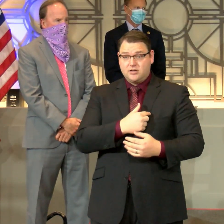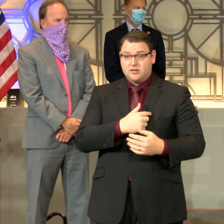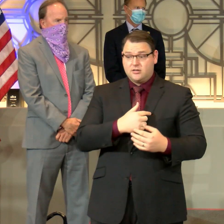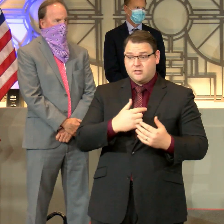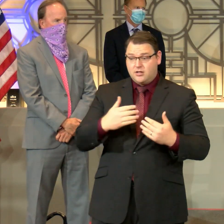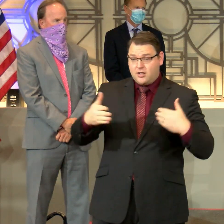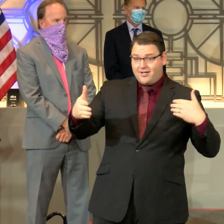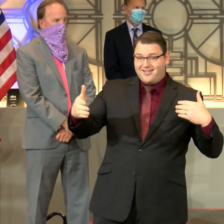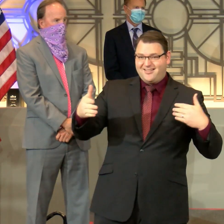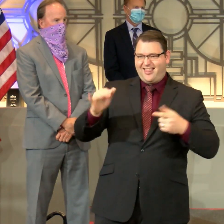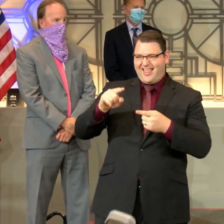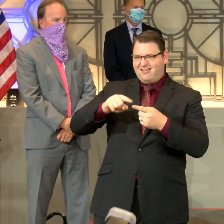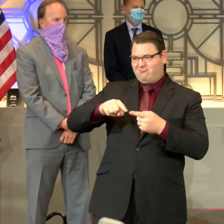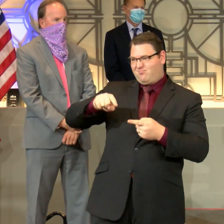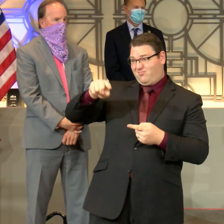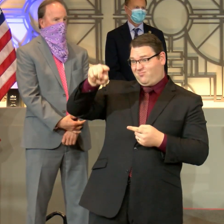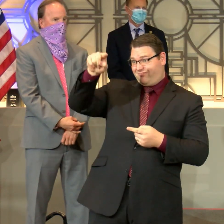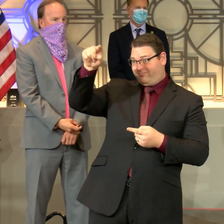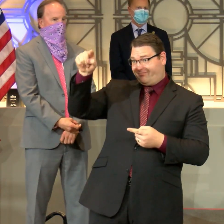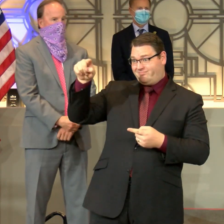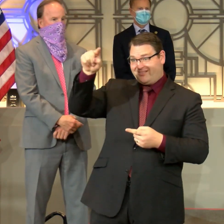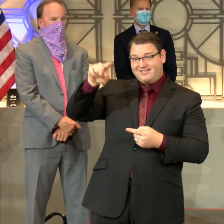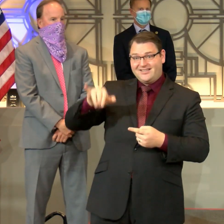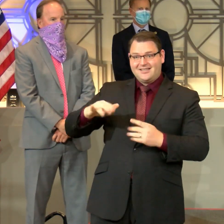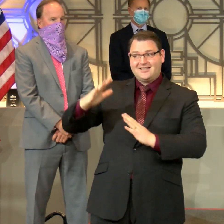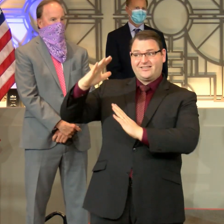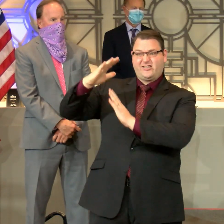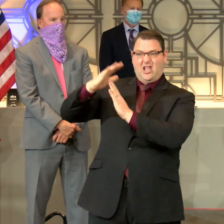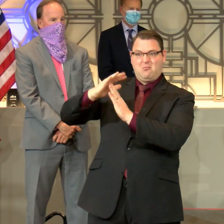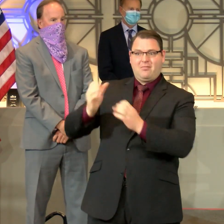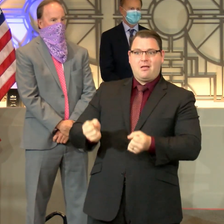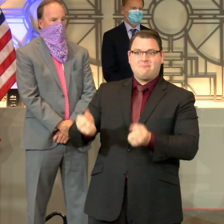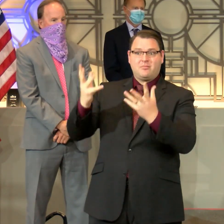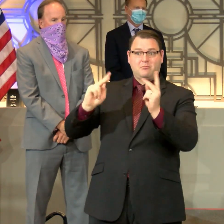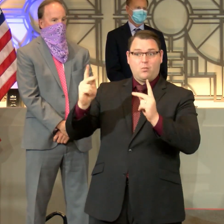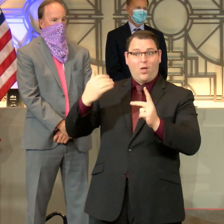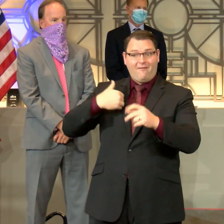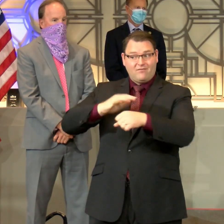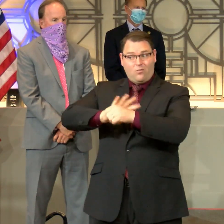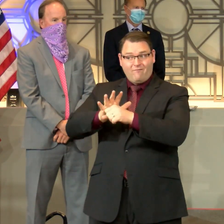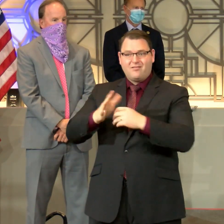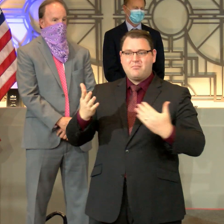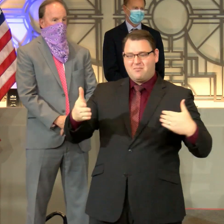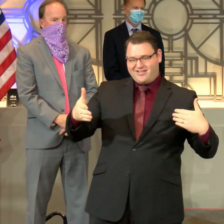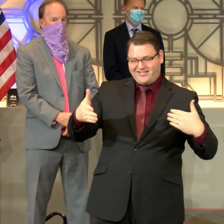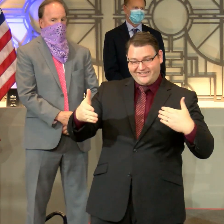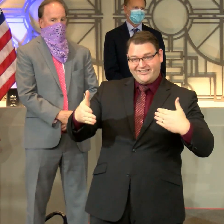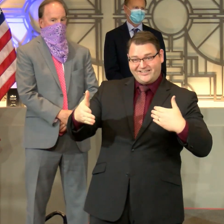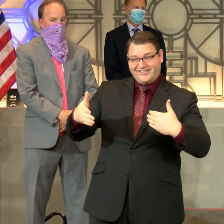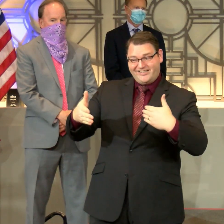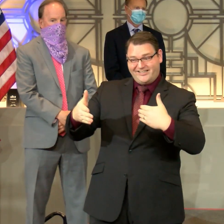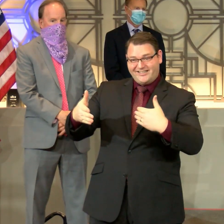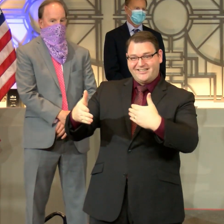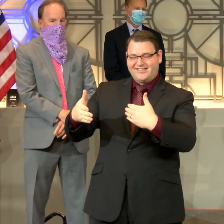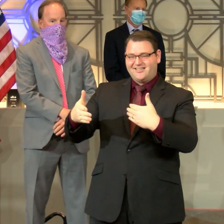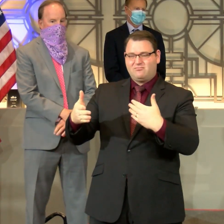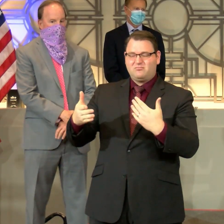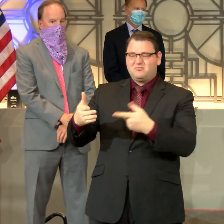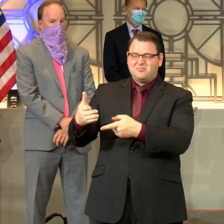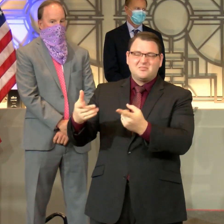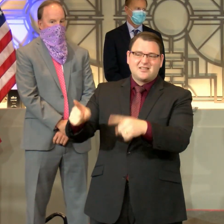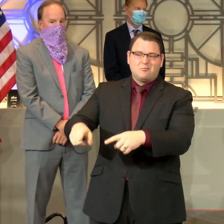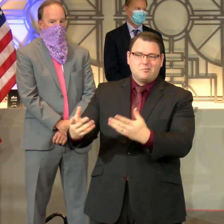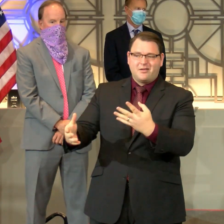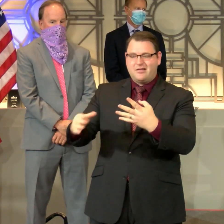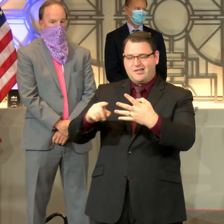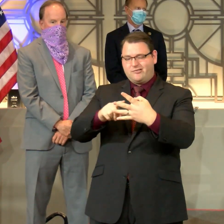peak, whenever that peak will be, either sometime in later this month or the early part of May, whenever it